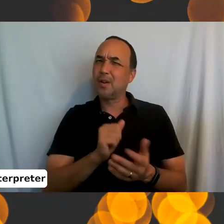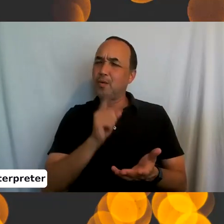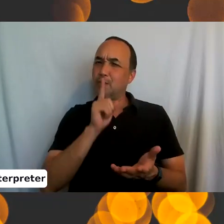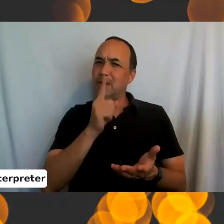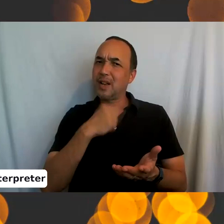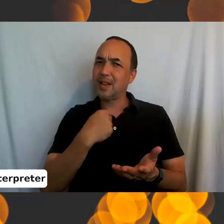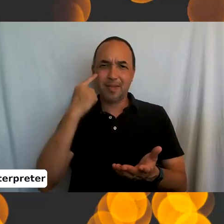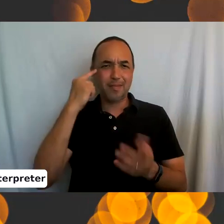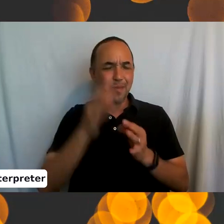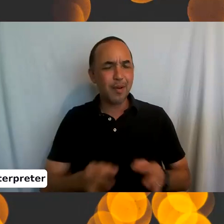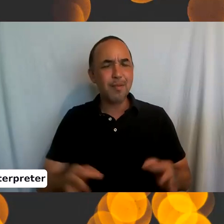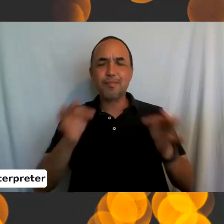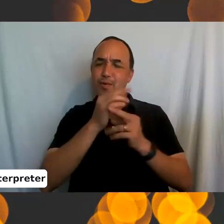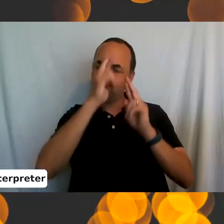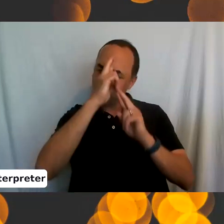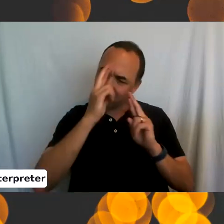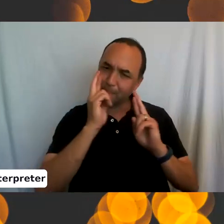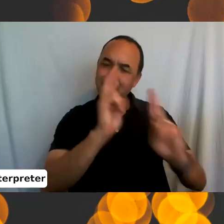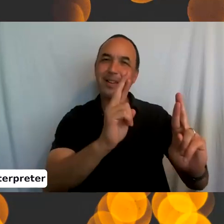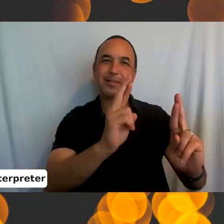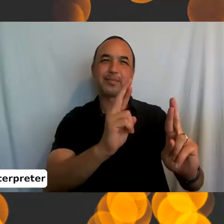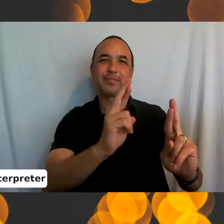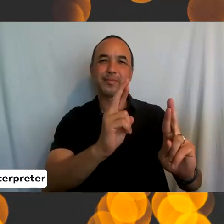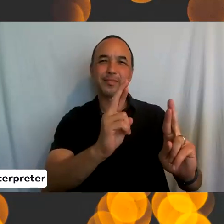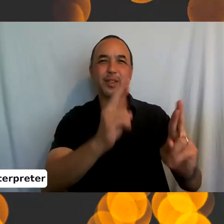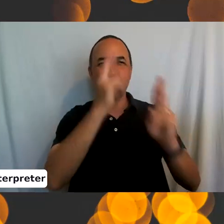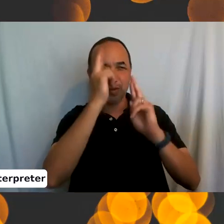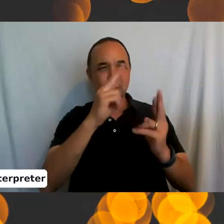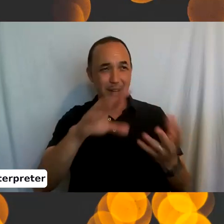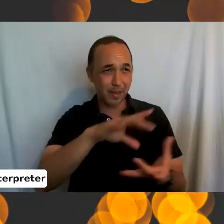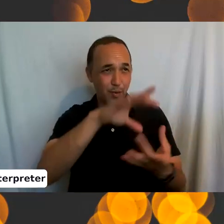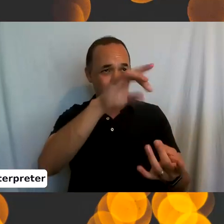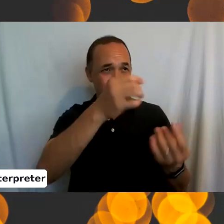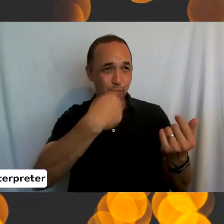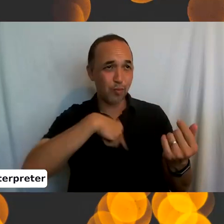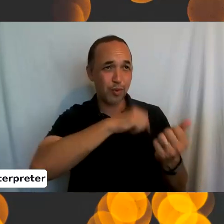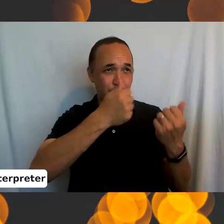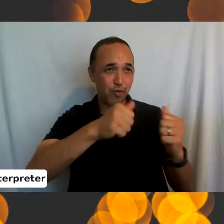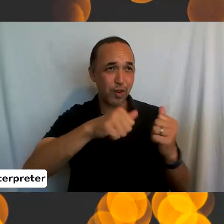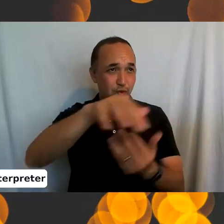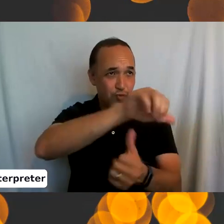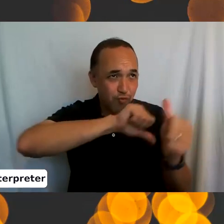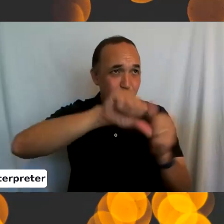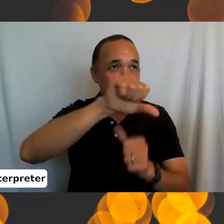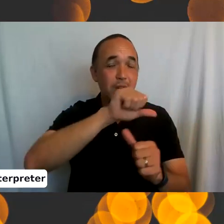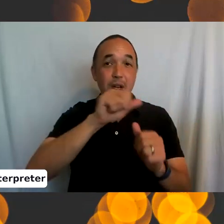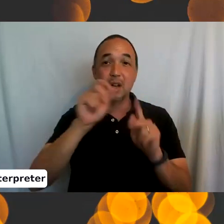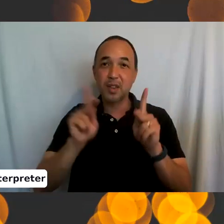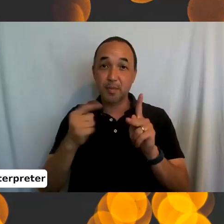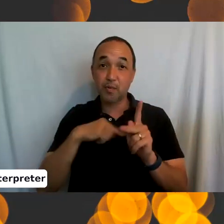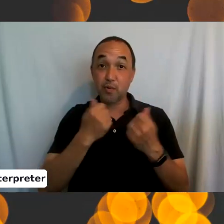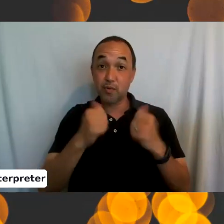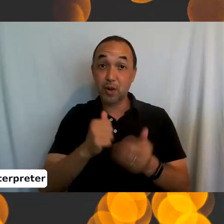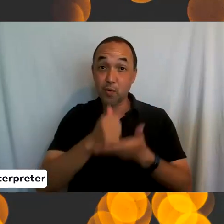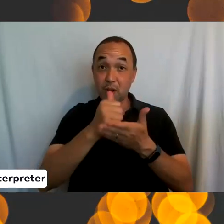I think that it's very important that we respect the spirits that we're trying to interact with, the people that we're trying to help,